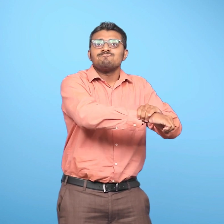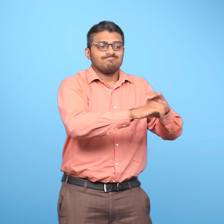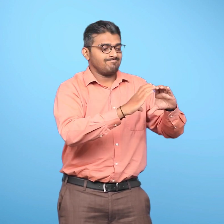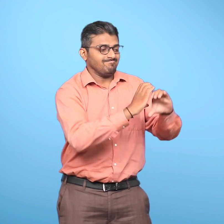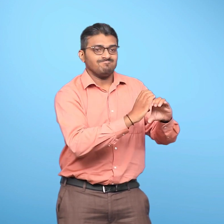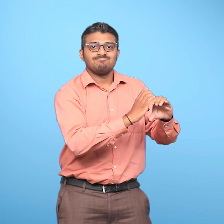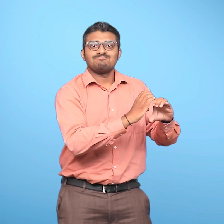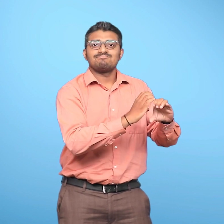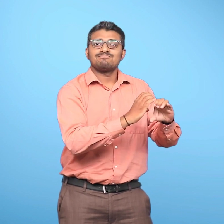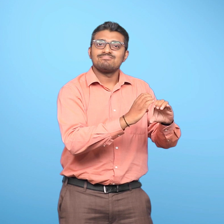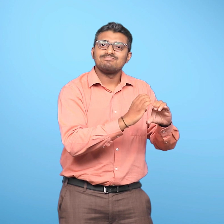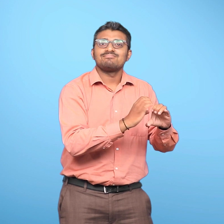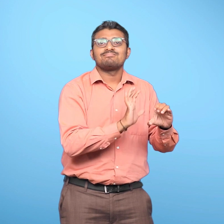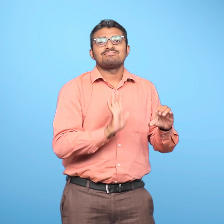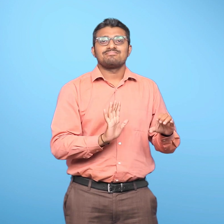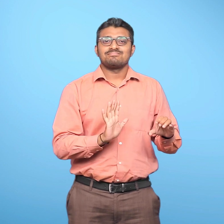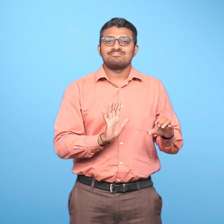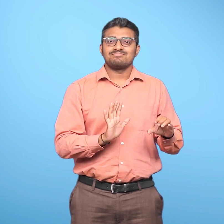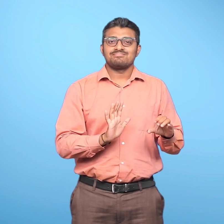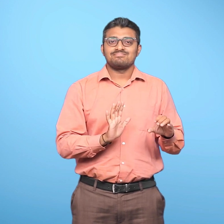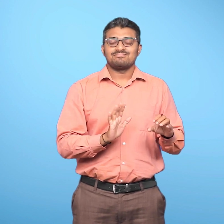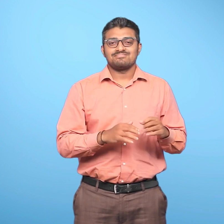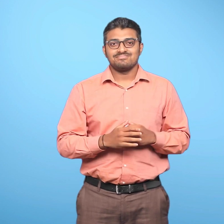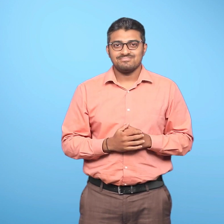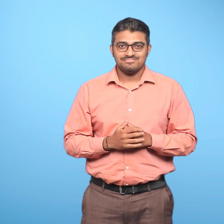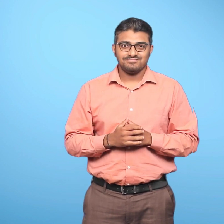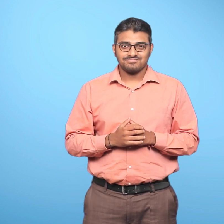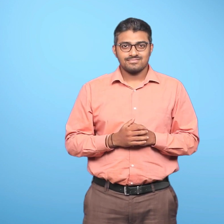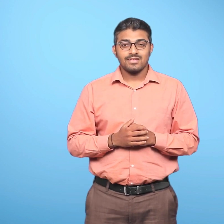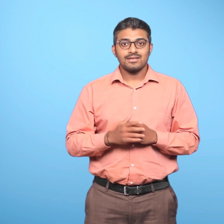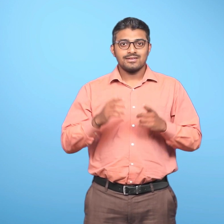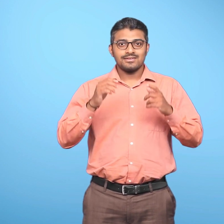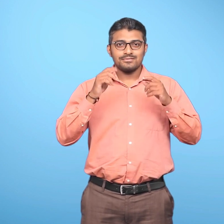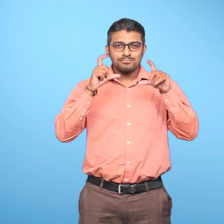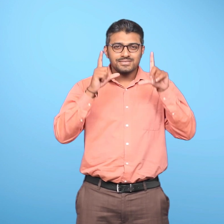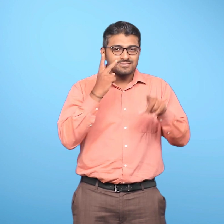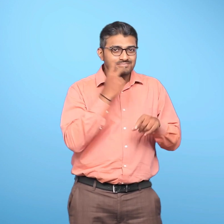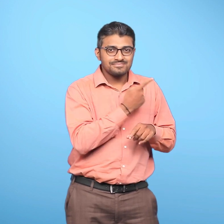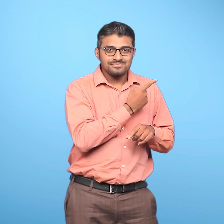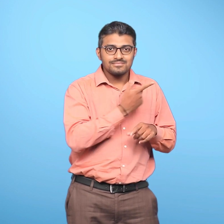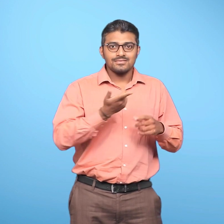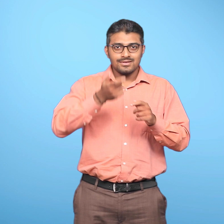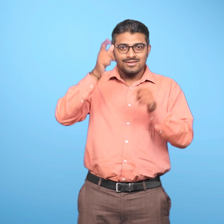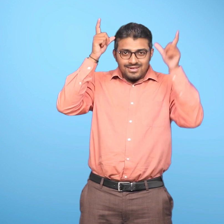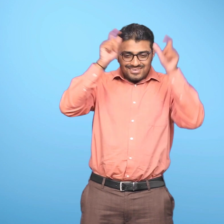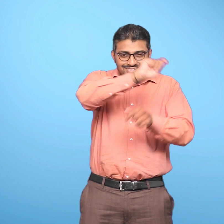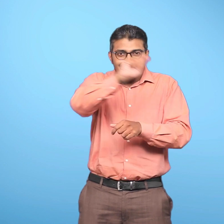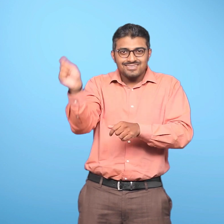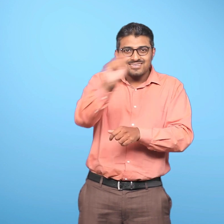it contracts and fits tightly onto the handle. Such a change is also used for